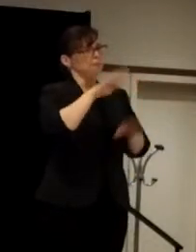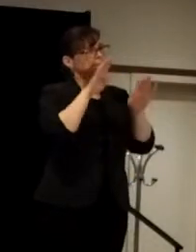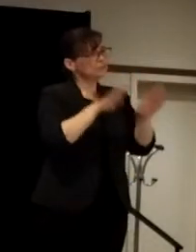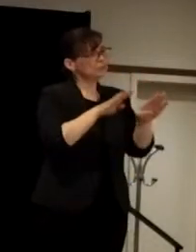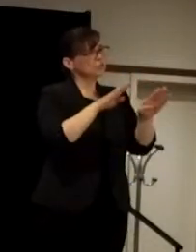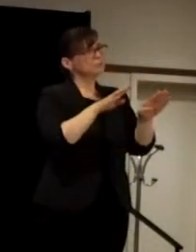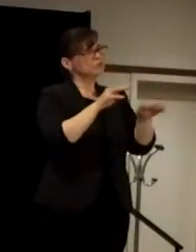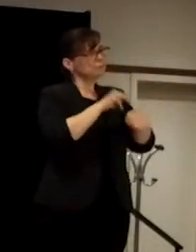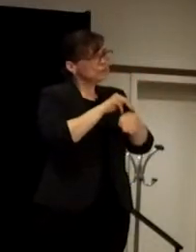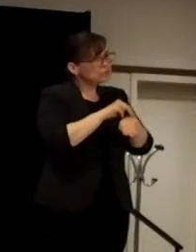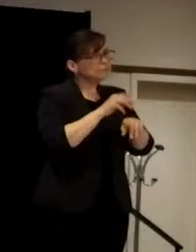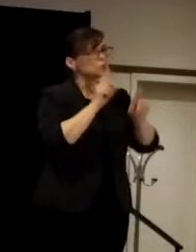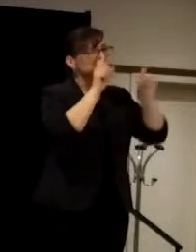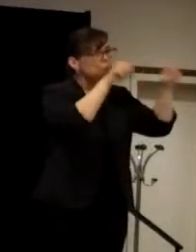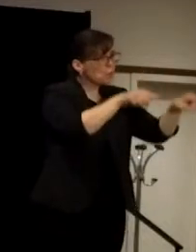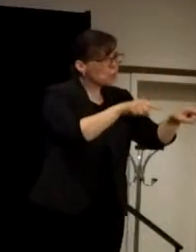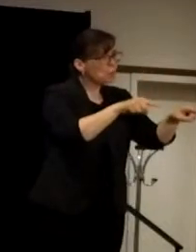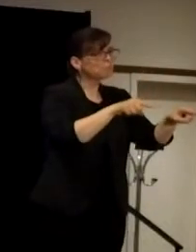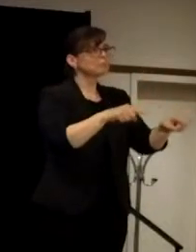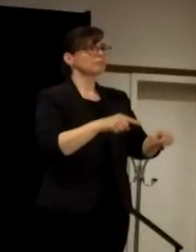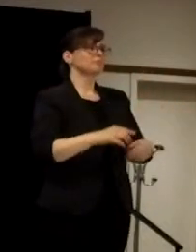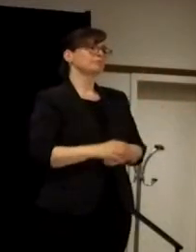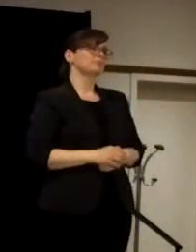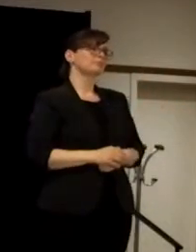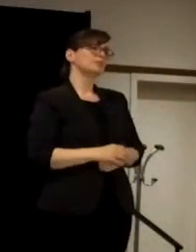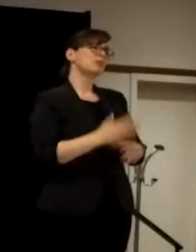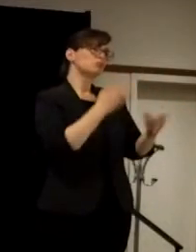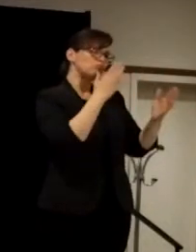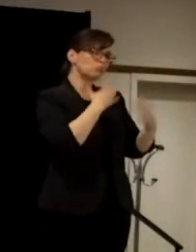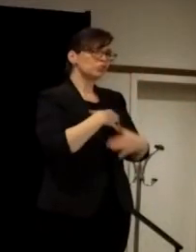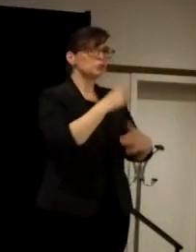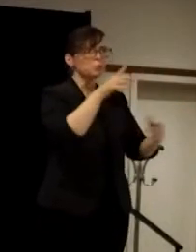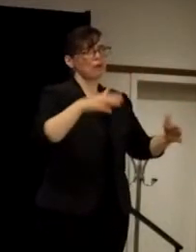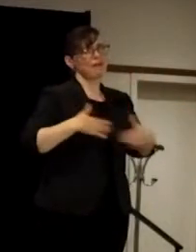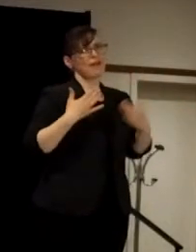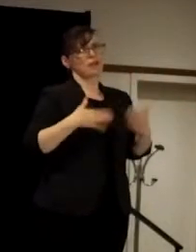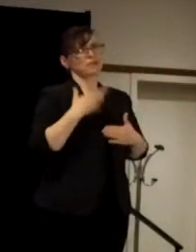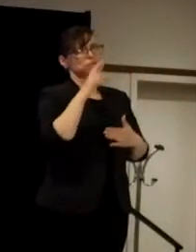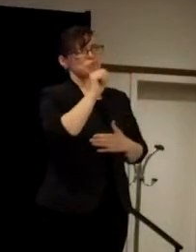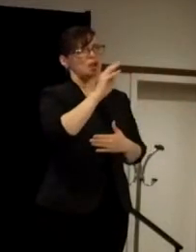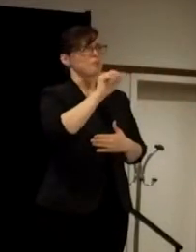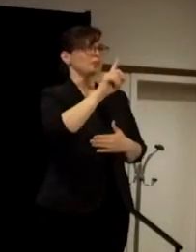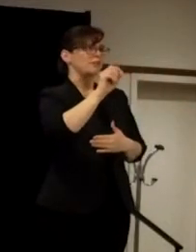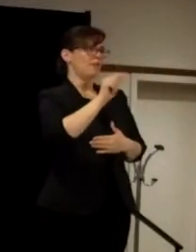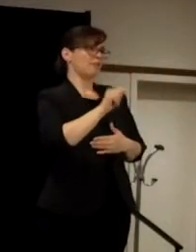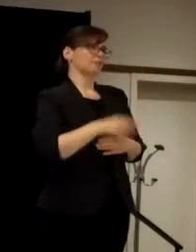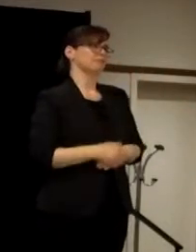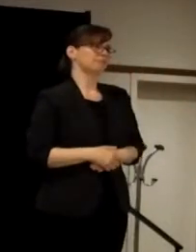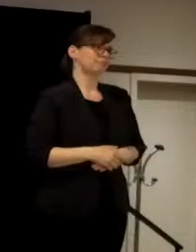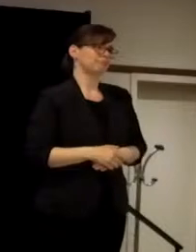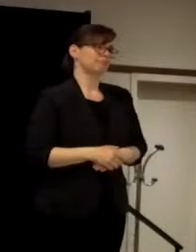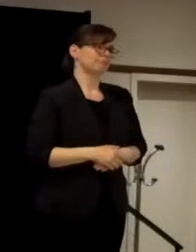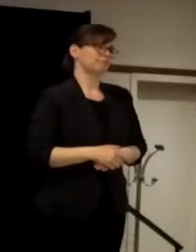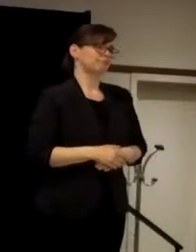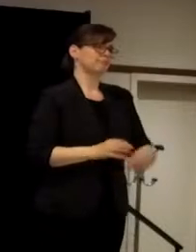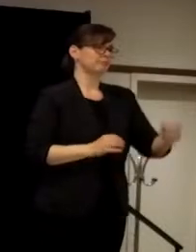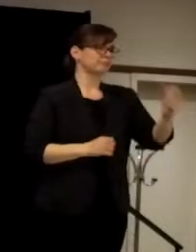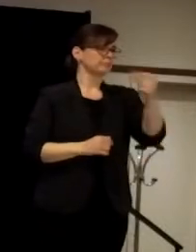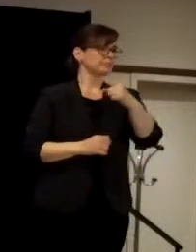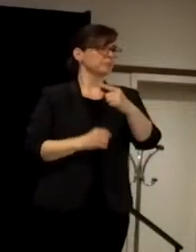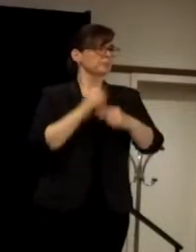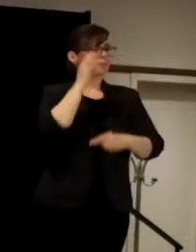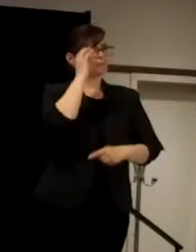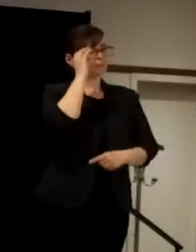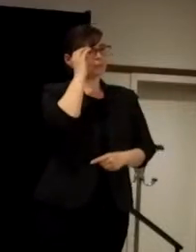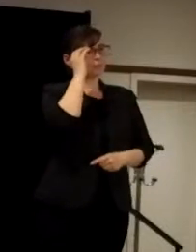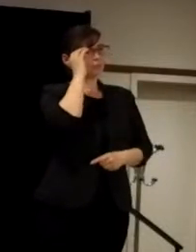questions on these topics or others. Can you kind of run us through the logistics of, setting up a vaccine clinic at a high school, like